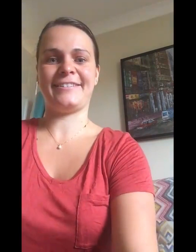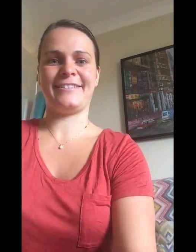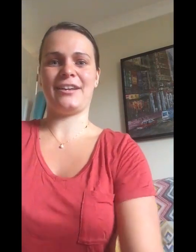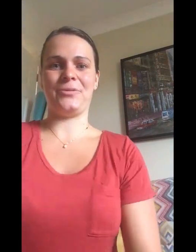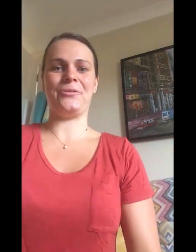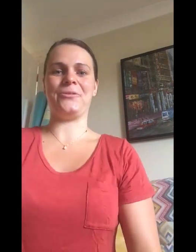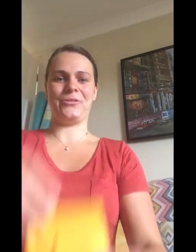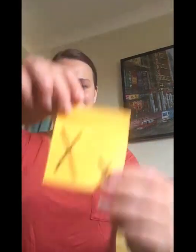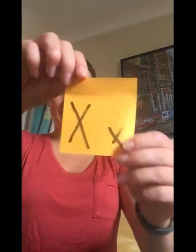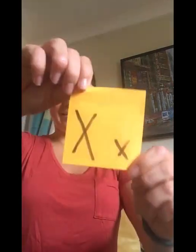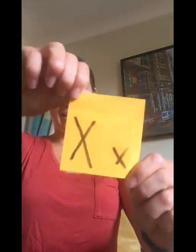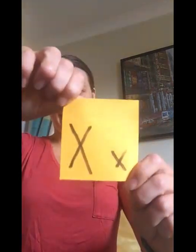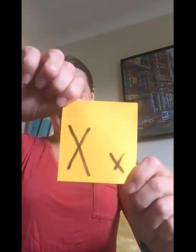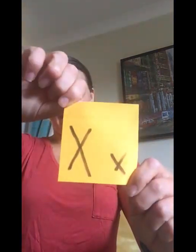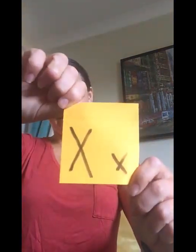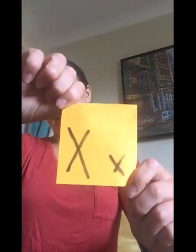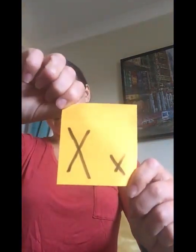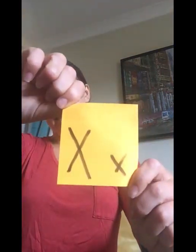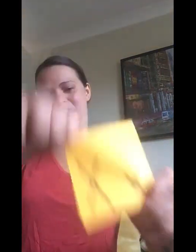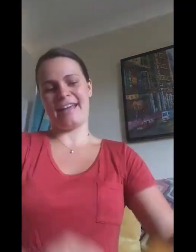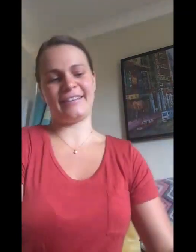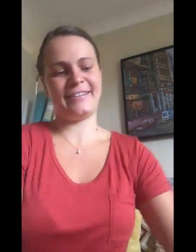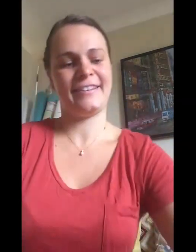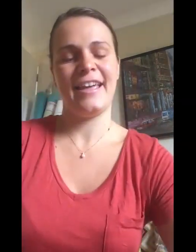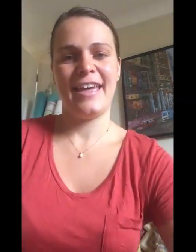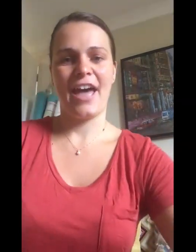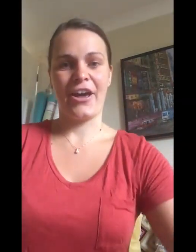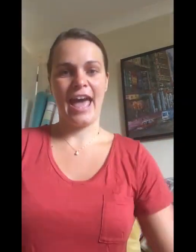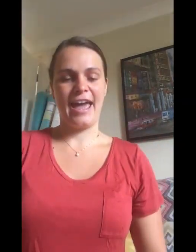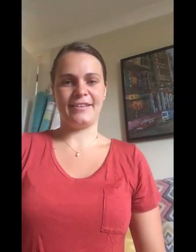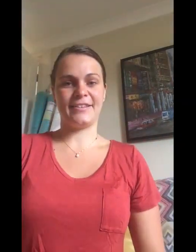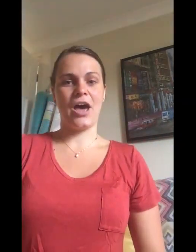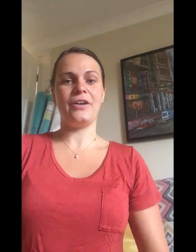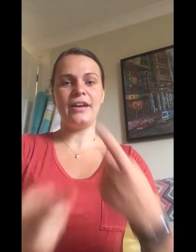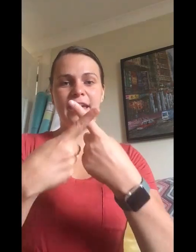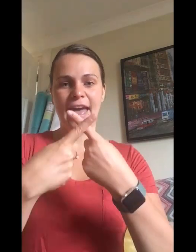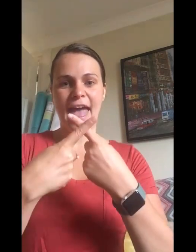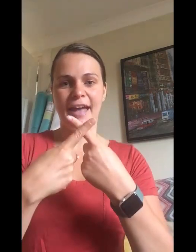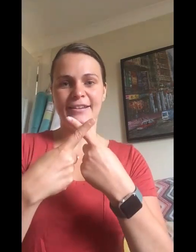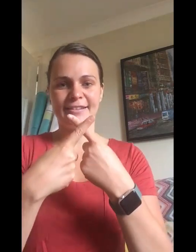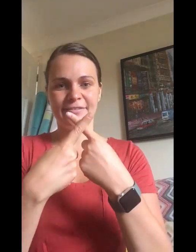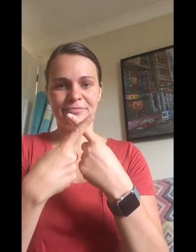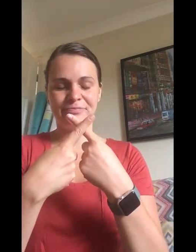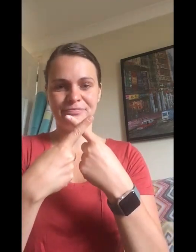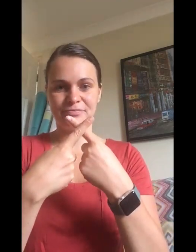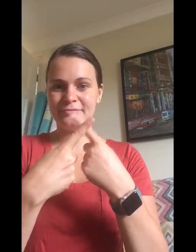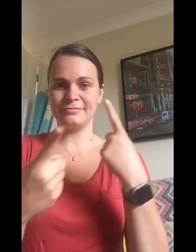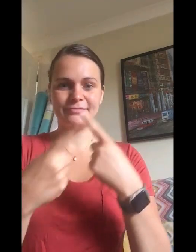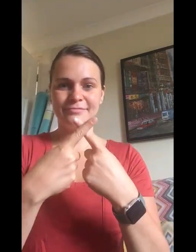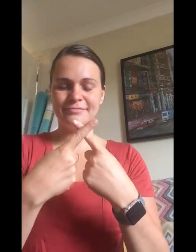X. Oh, nearly there. X. Okay, so X.